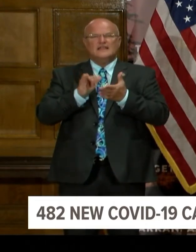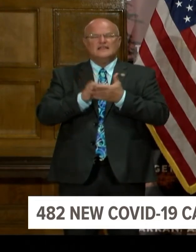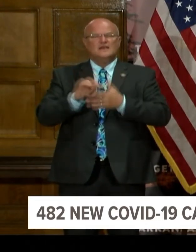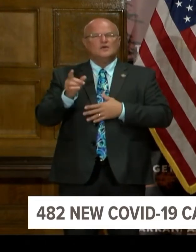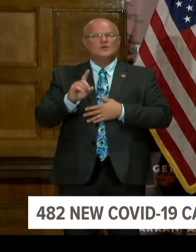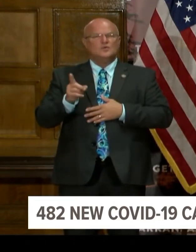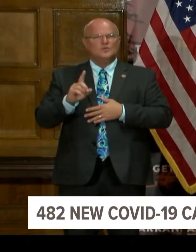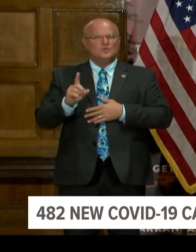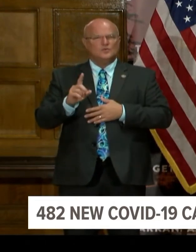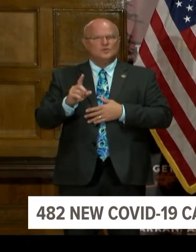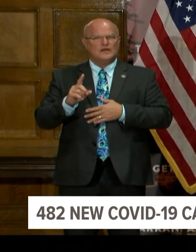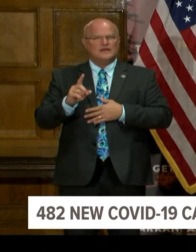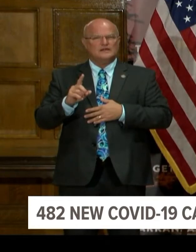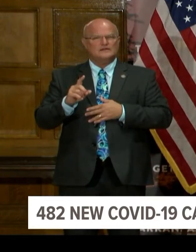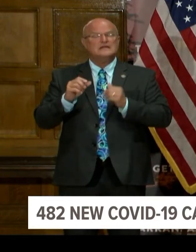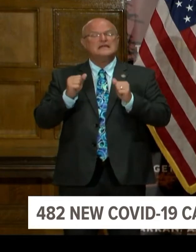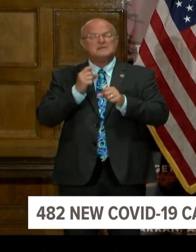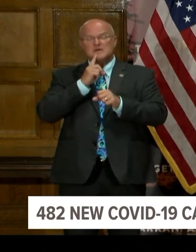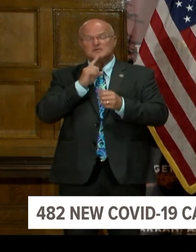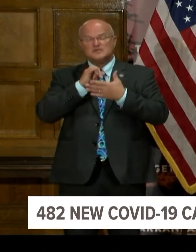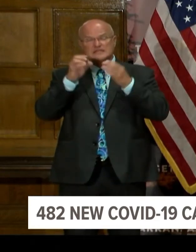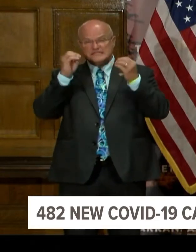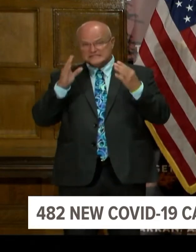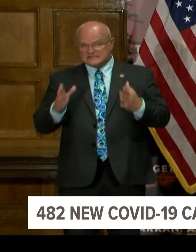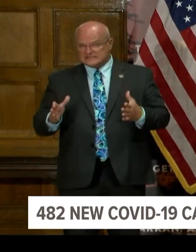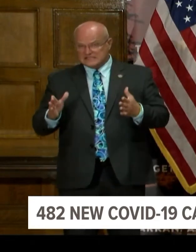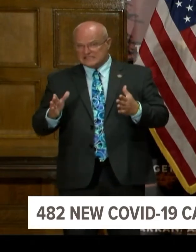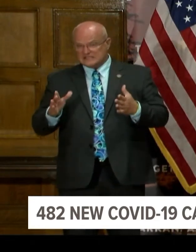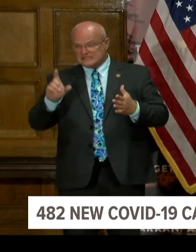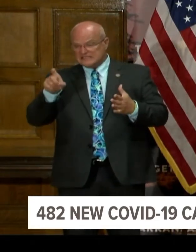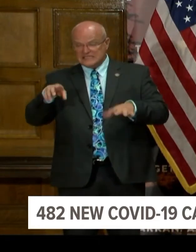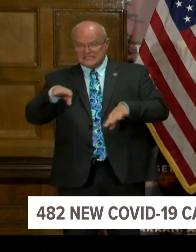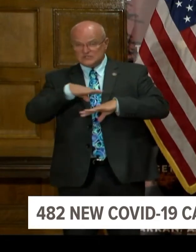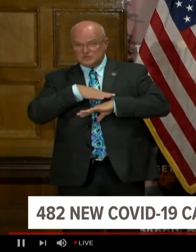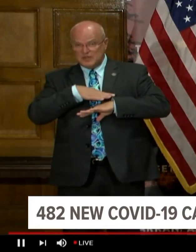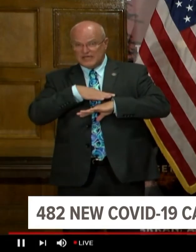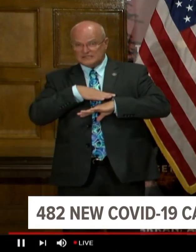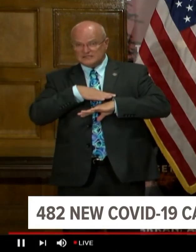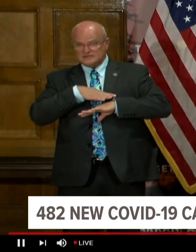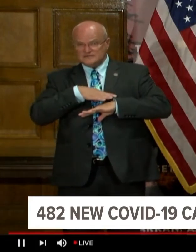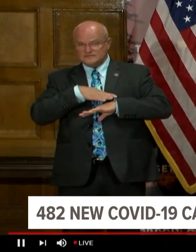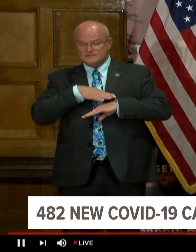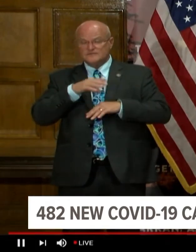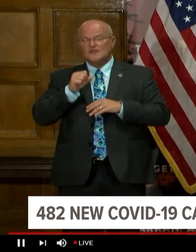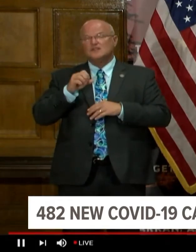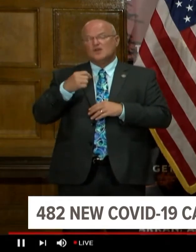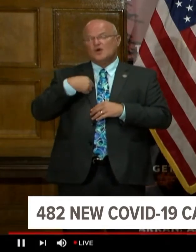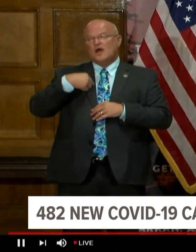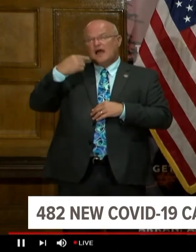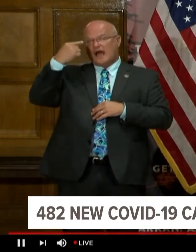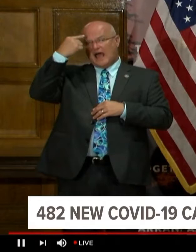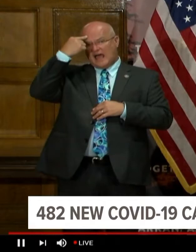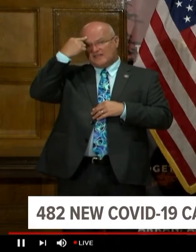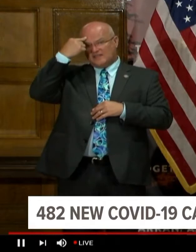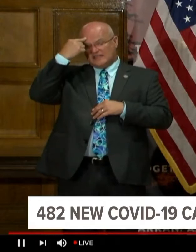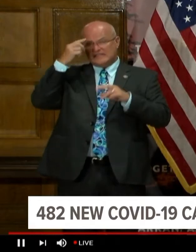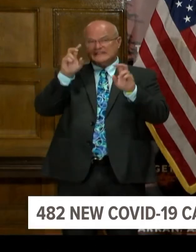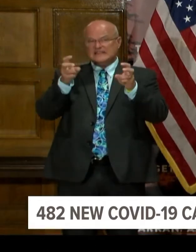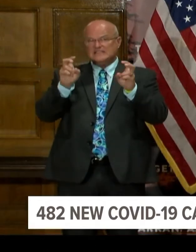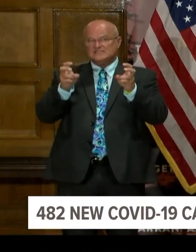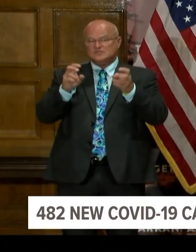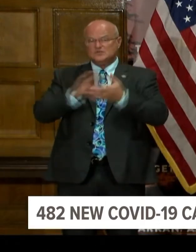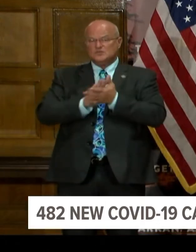where they could make sure teachers' needs are met. So I think the issue,